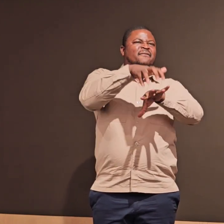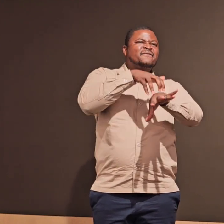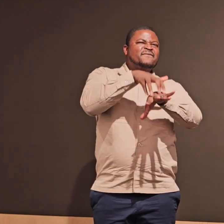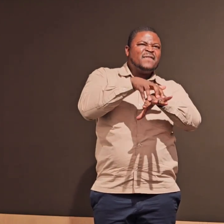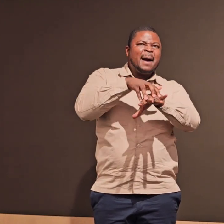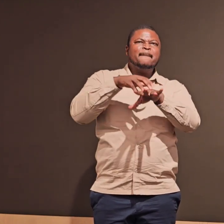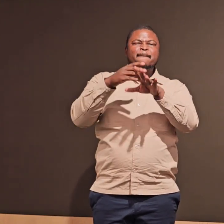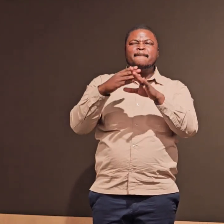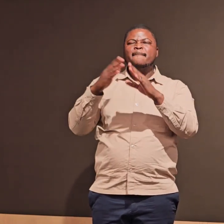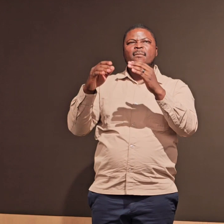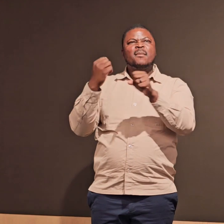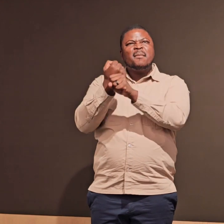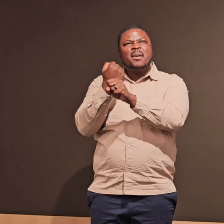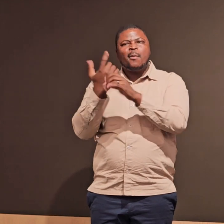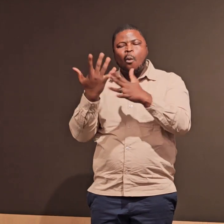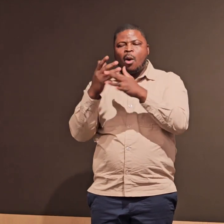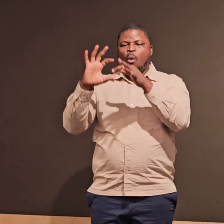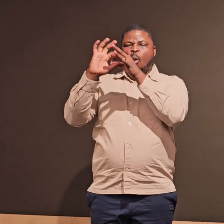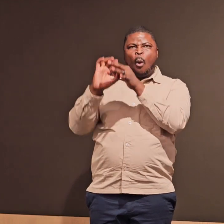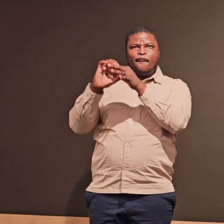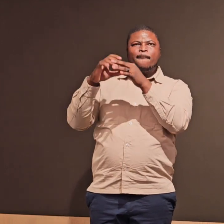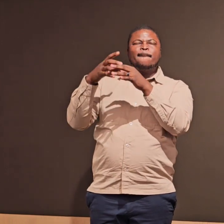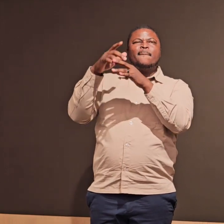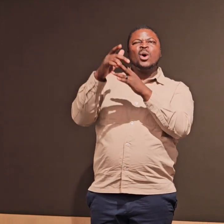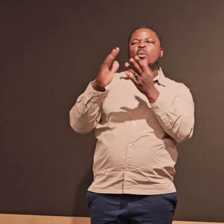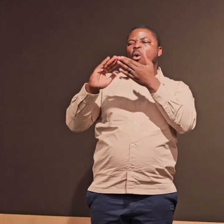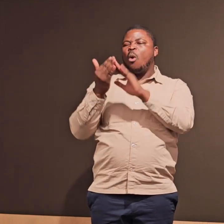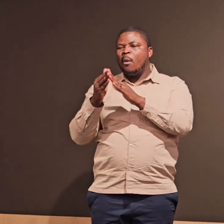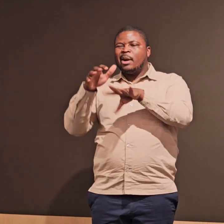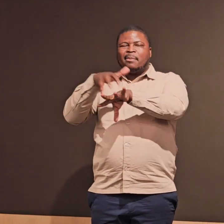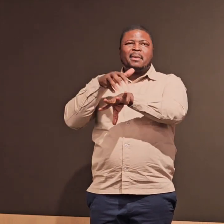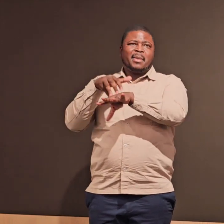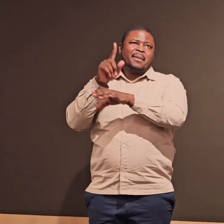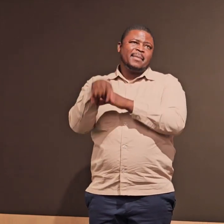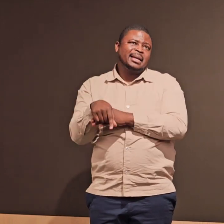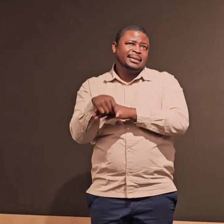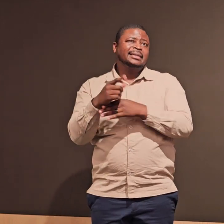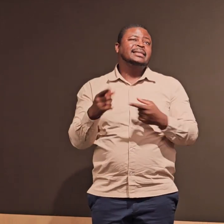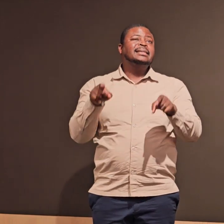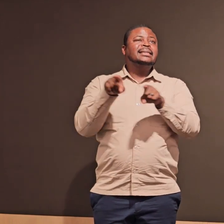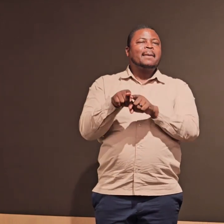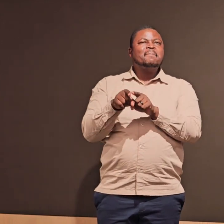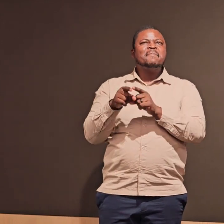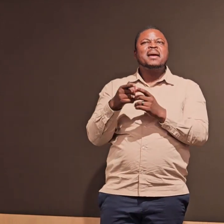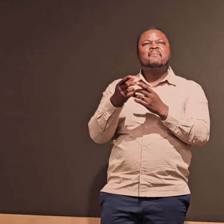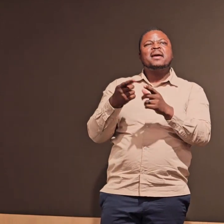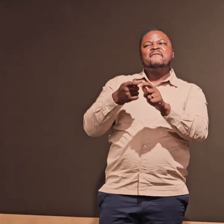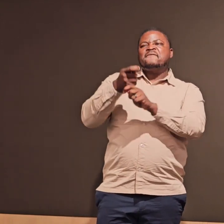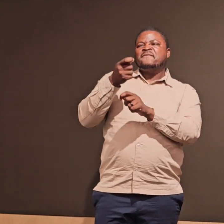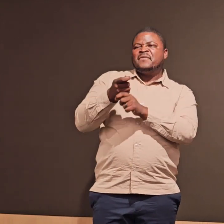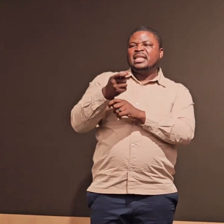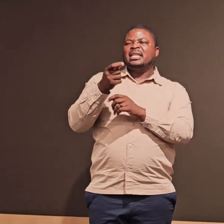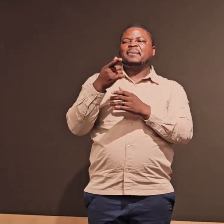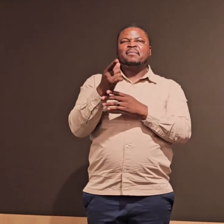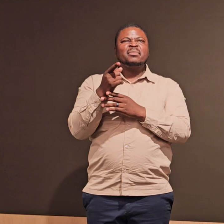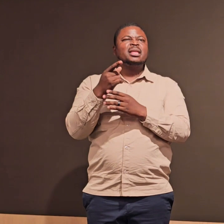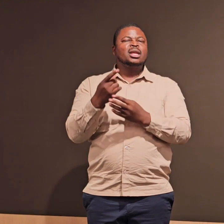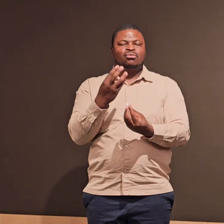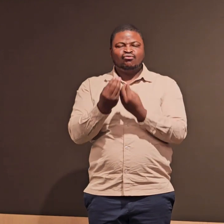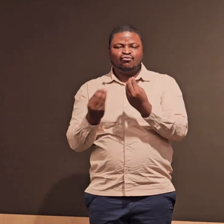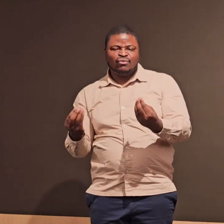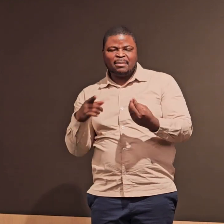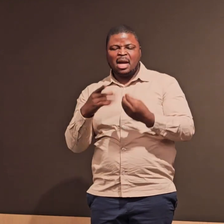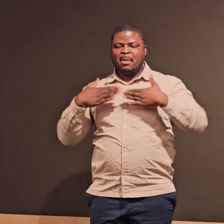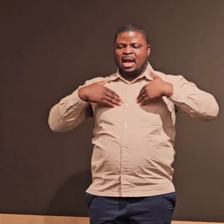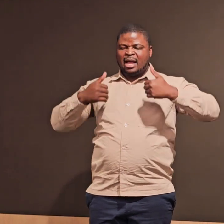be producing. A bigger challenge is infant feeding promotion and the awareness in